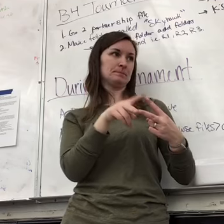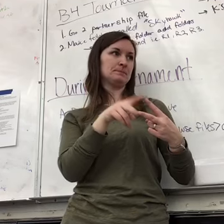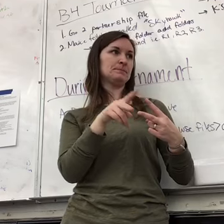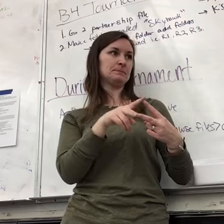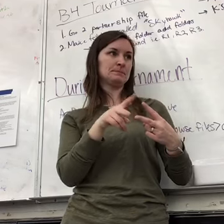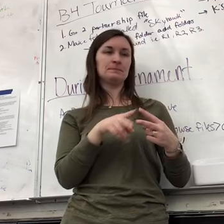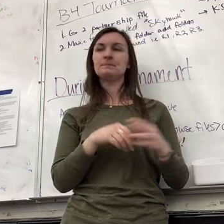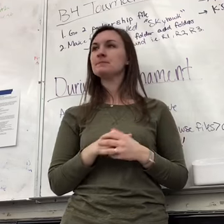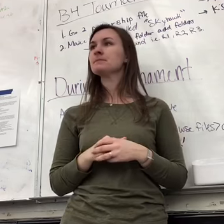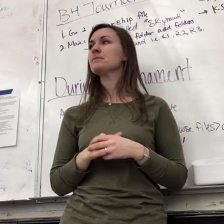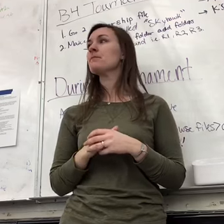Okay. Yeah.